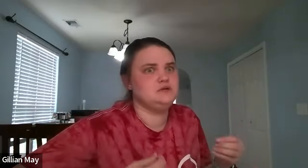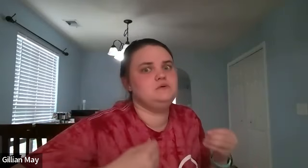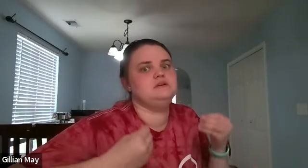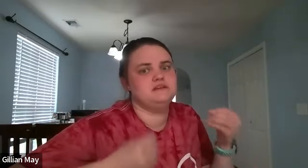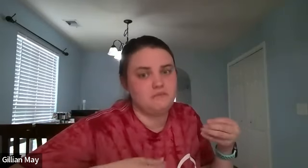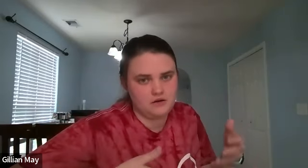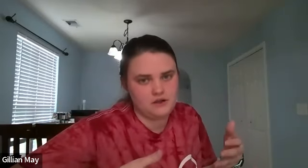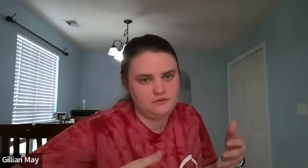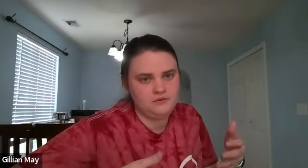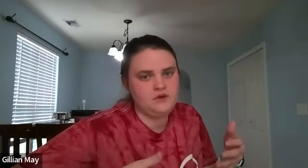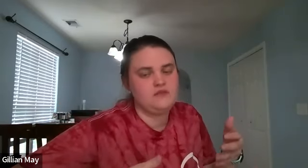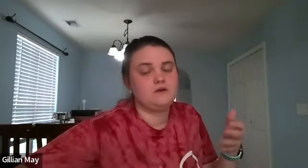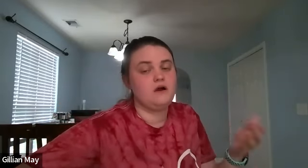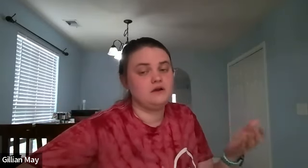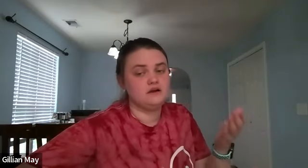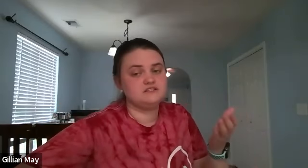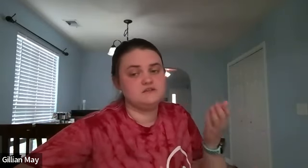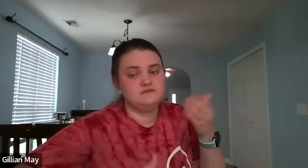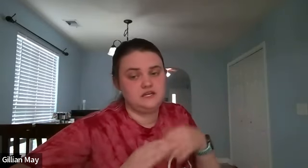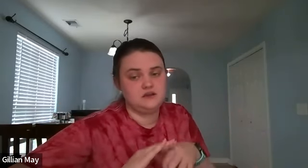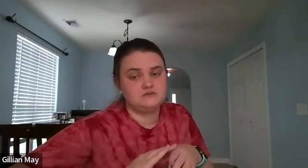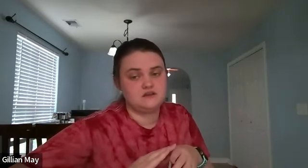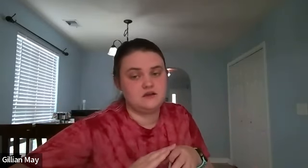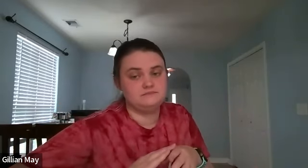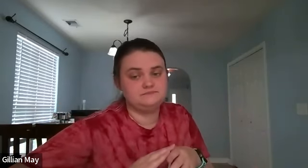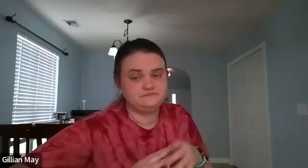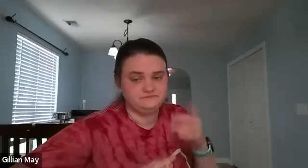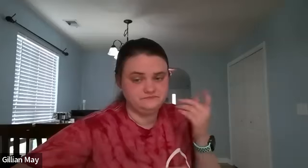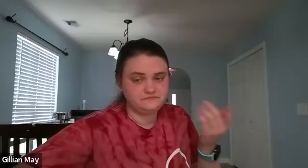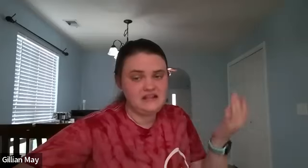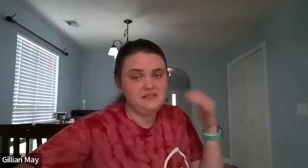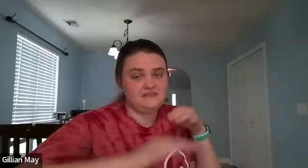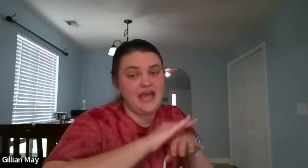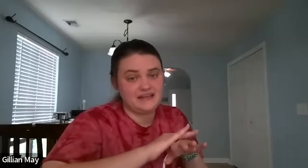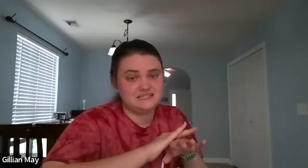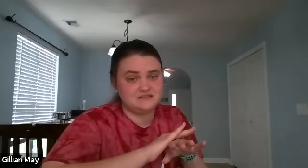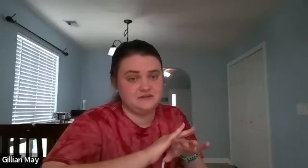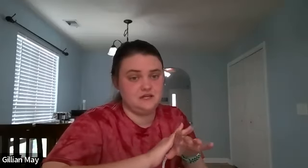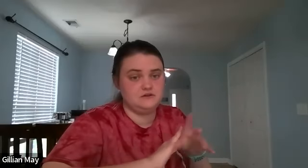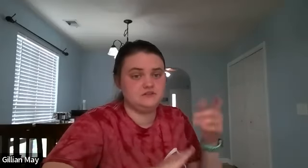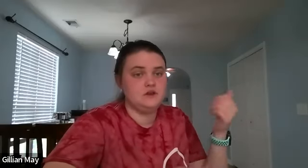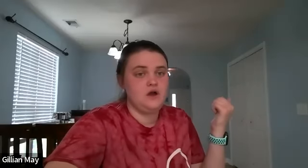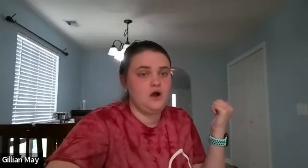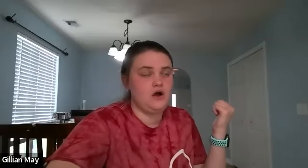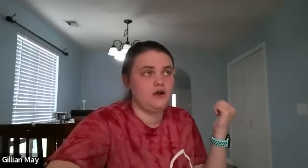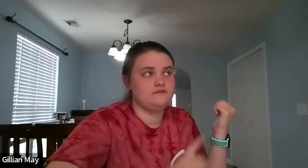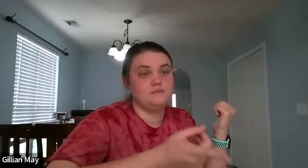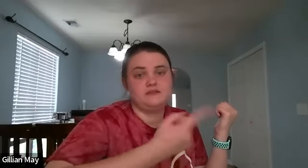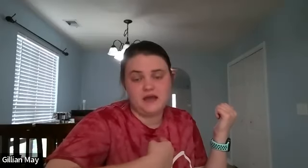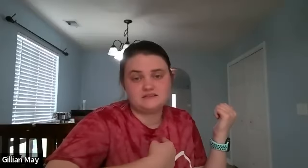to tomorrow, there are also the videos, like the access videos are from like the past